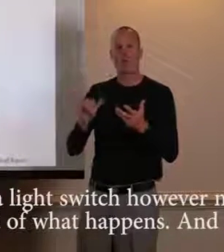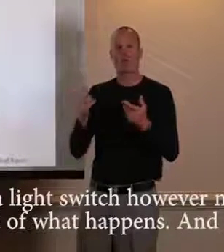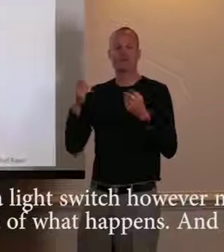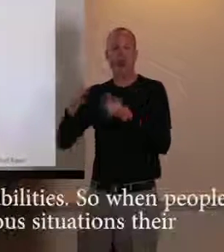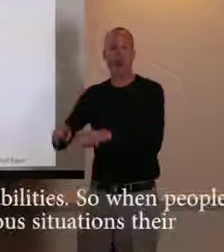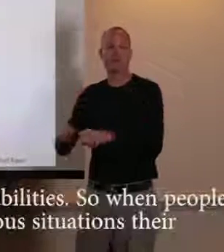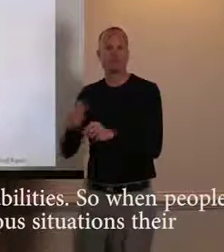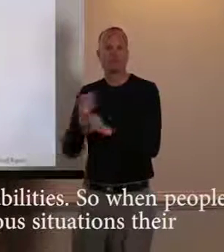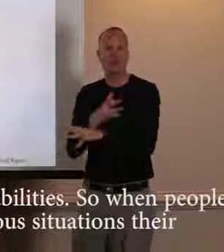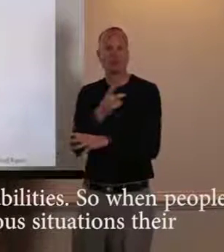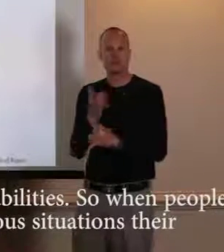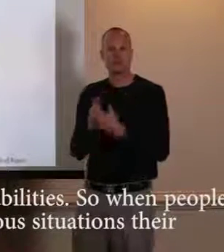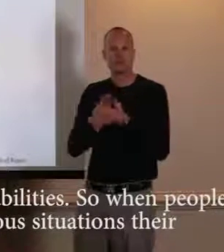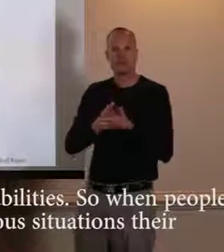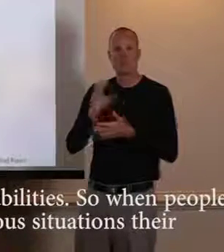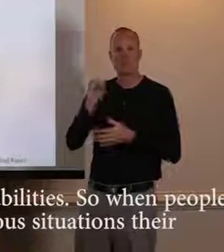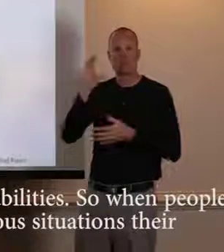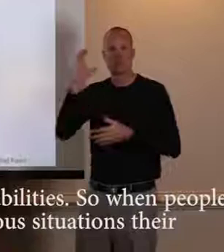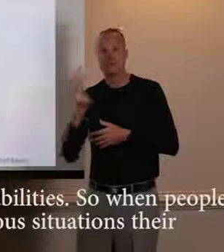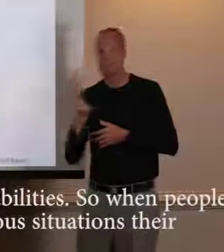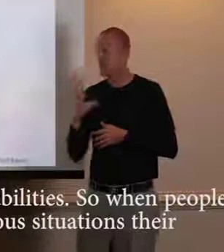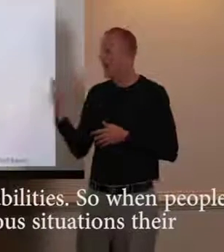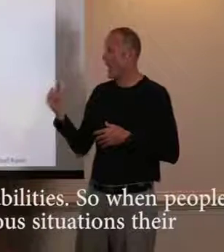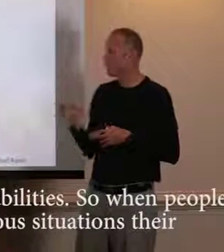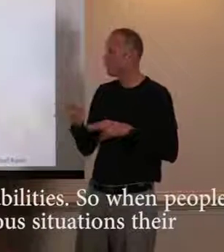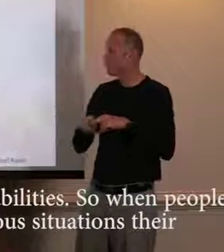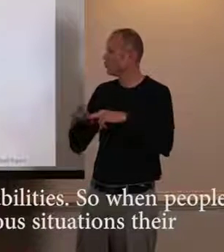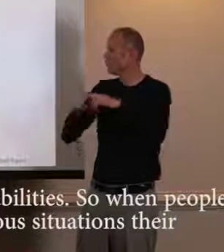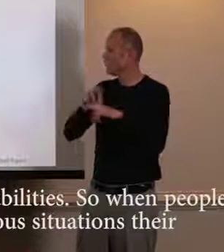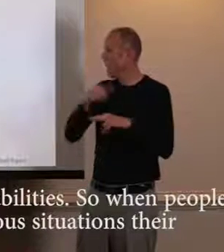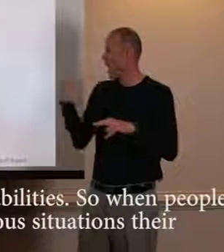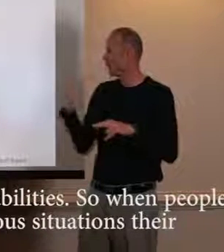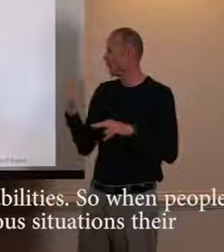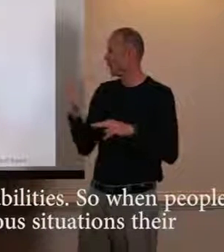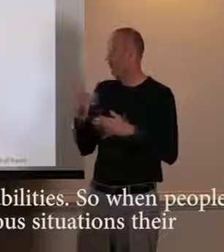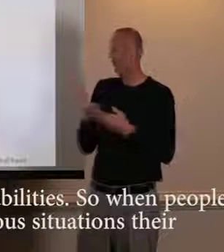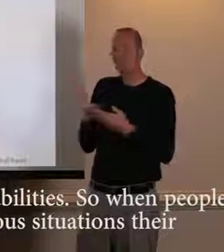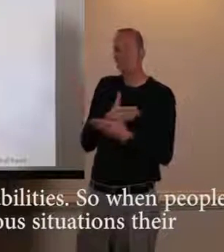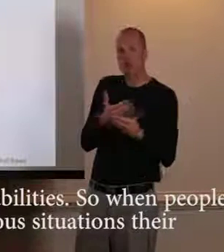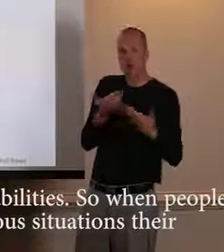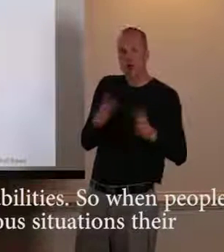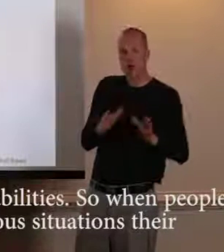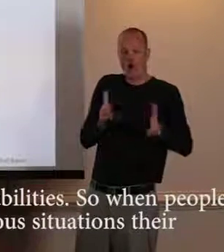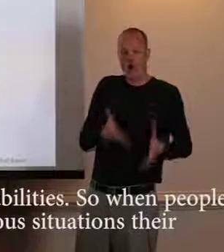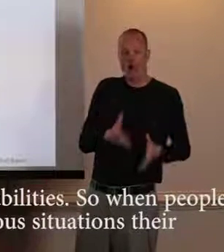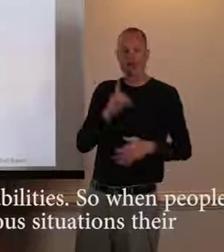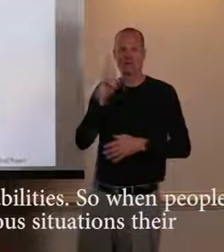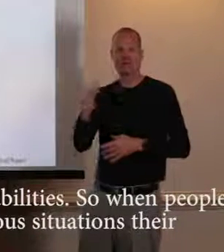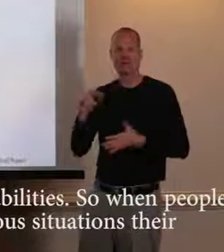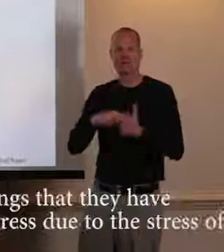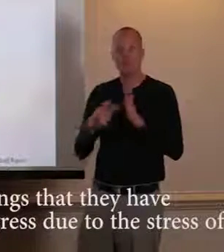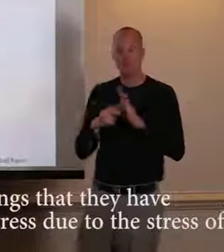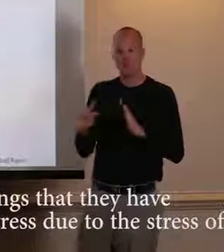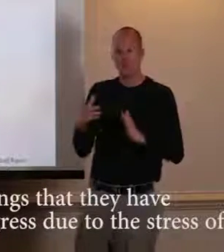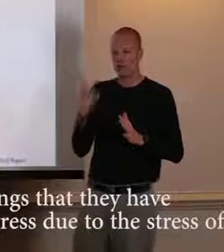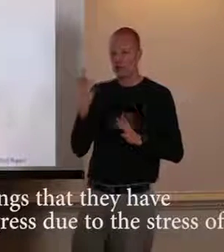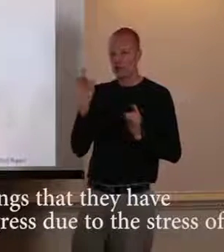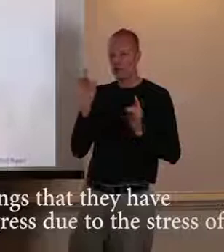then exacerbating pre-existing disabilities. So when people are in really traumatic or dangerous situations, their disabilities may be